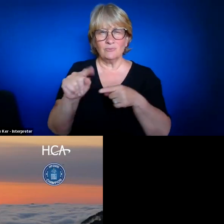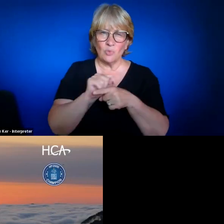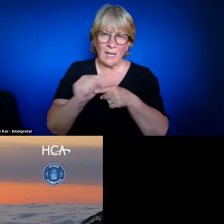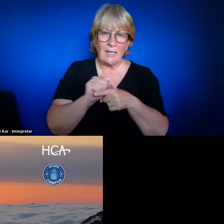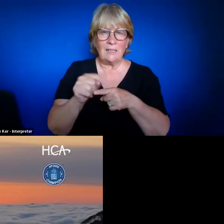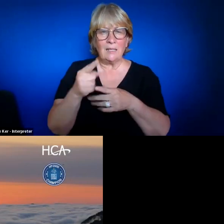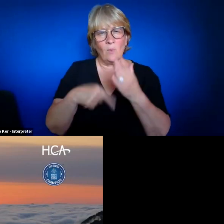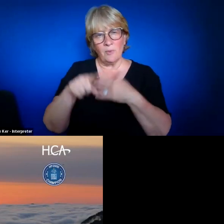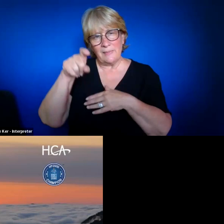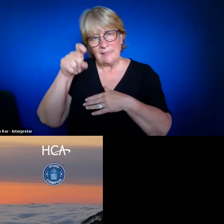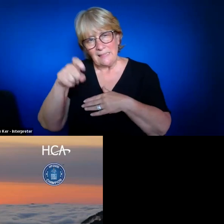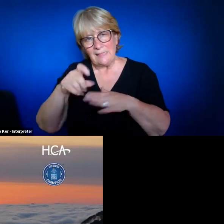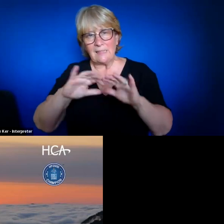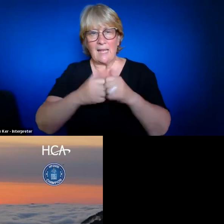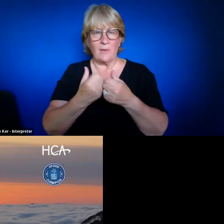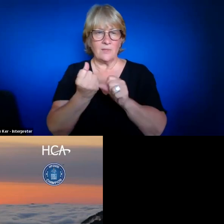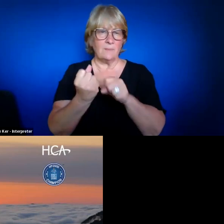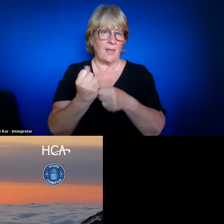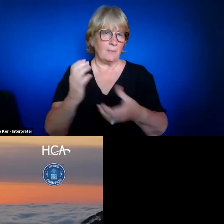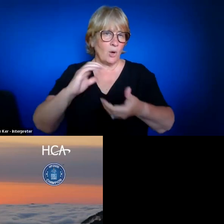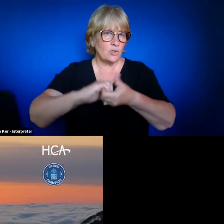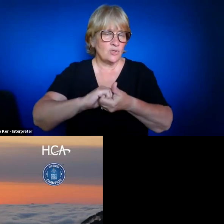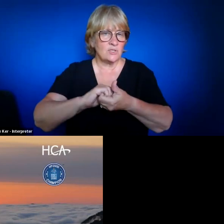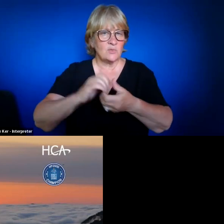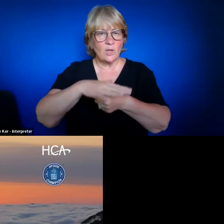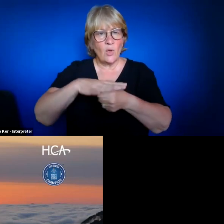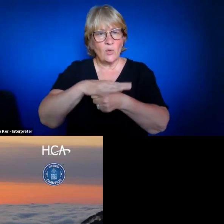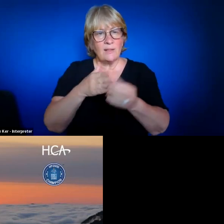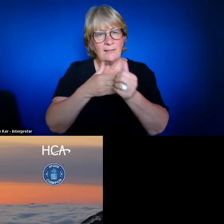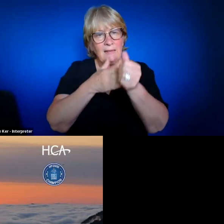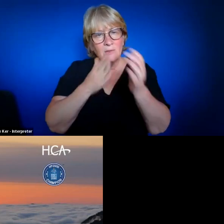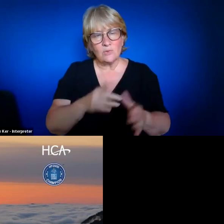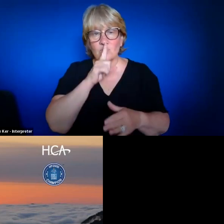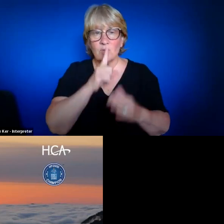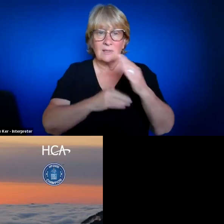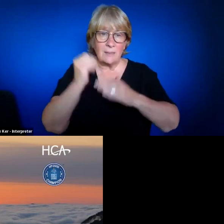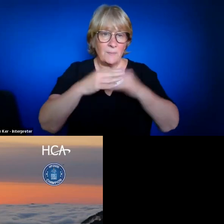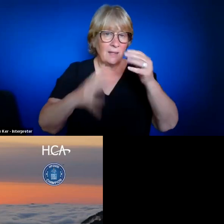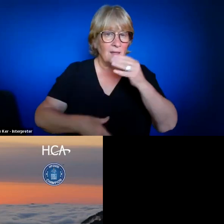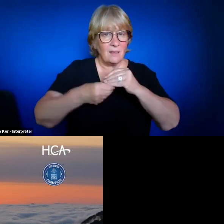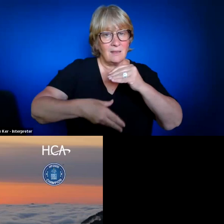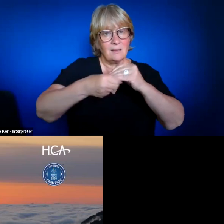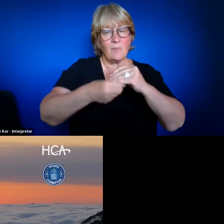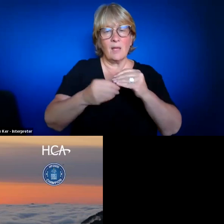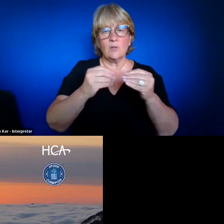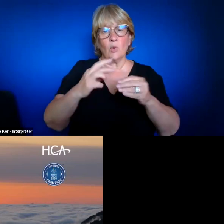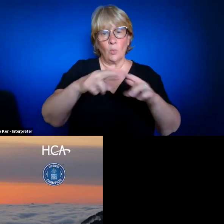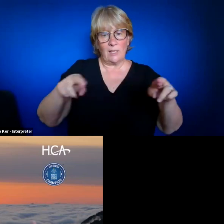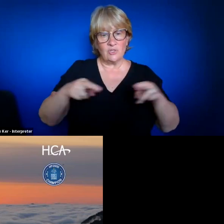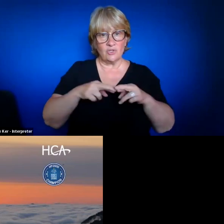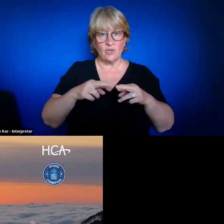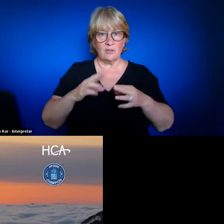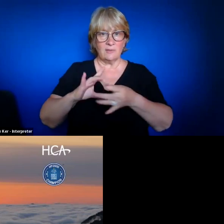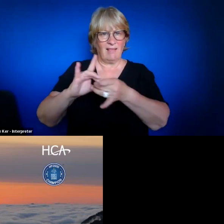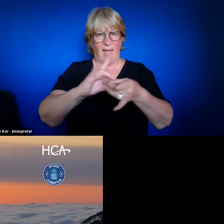would be needed and how we can make partnerships with local leaders to really, really build upon regional collaborations. So a lot